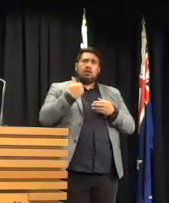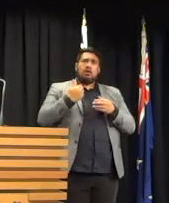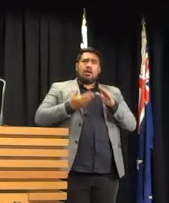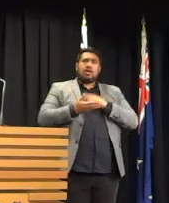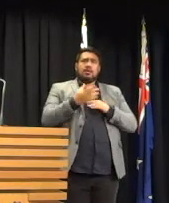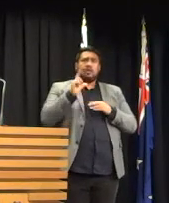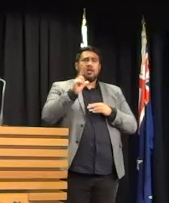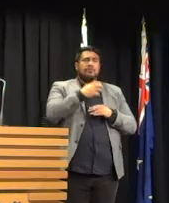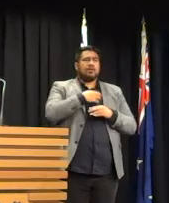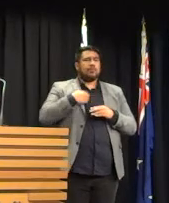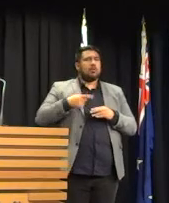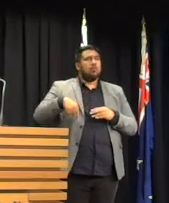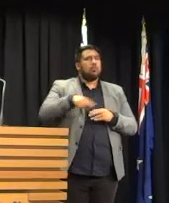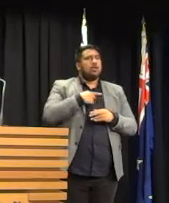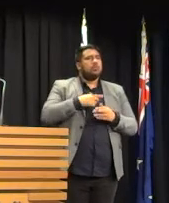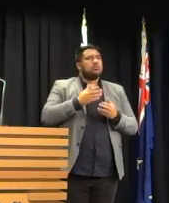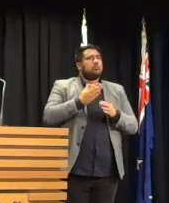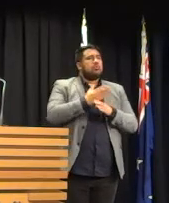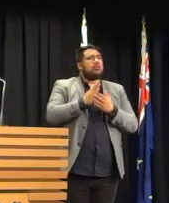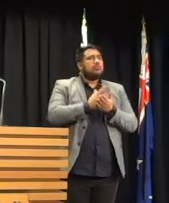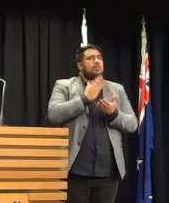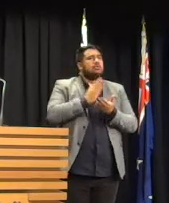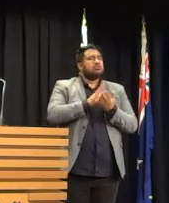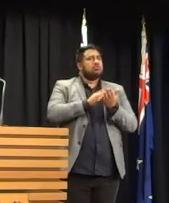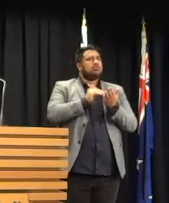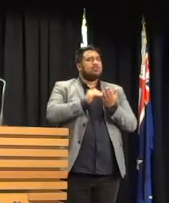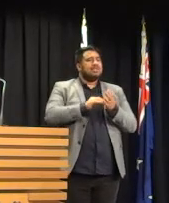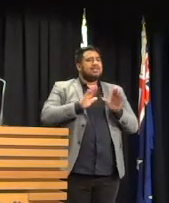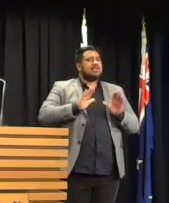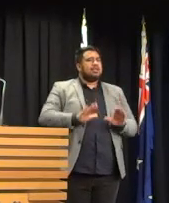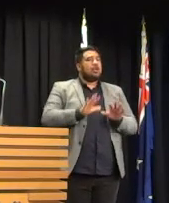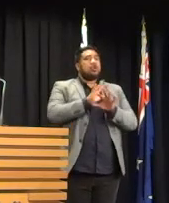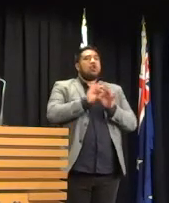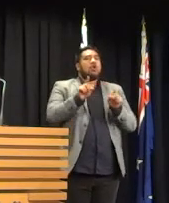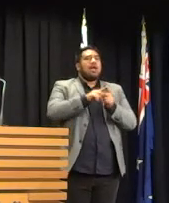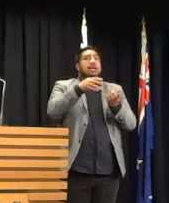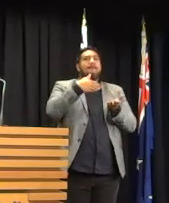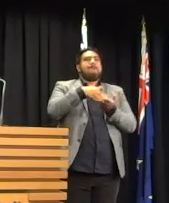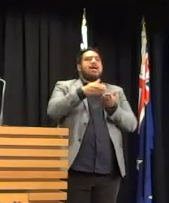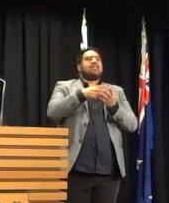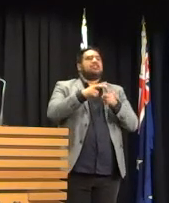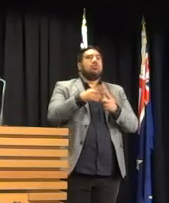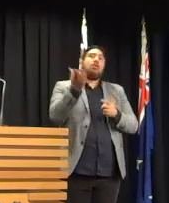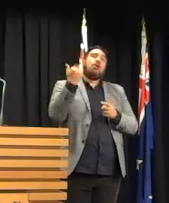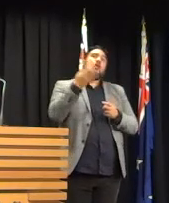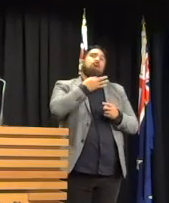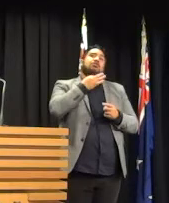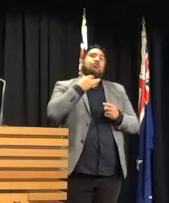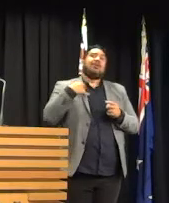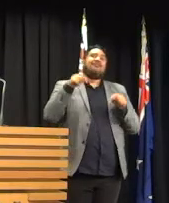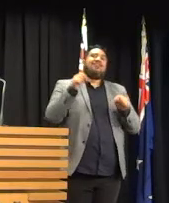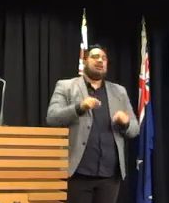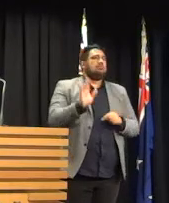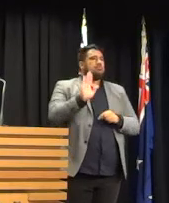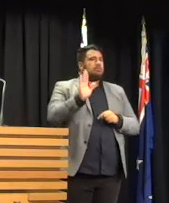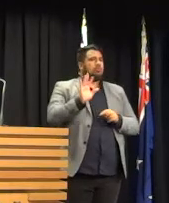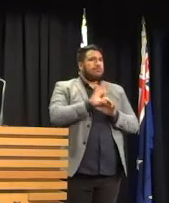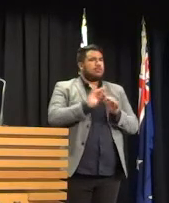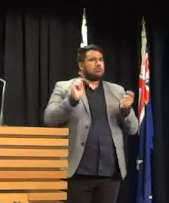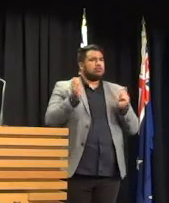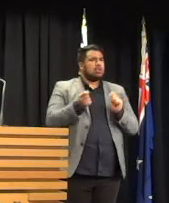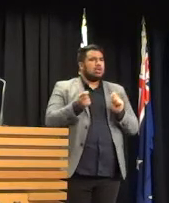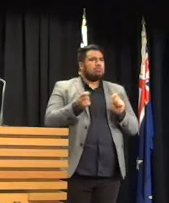ensuring that New Zealand was not used as a marketing tool to risk people's lives. That has not changed. We